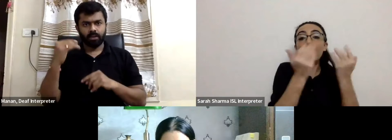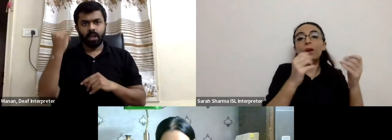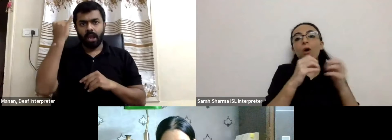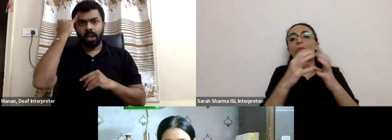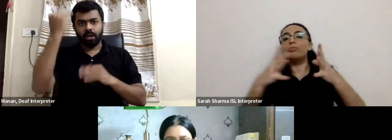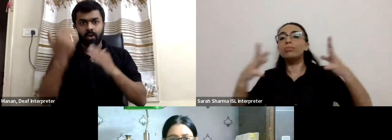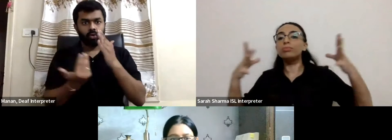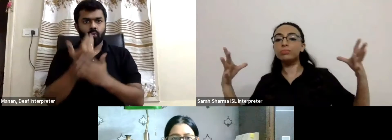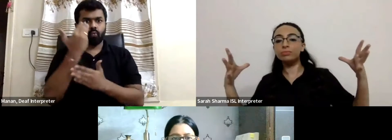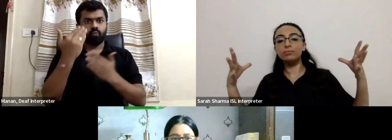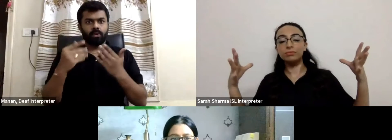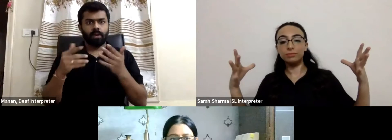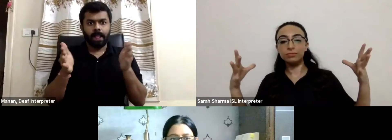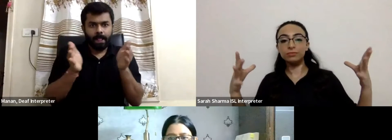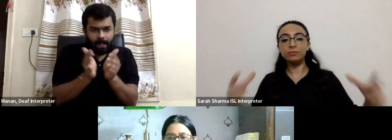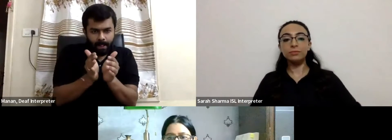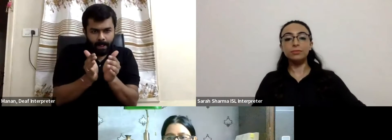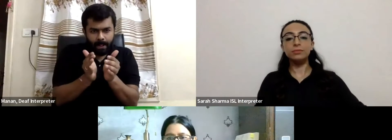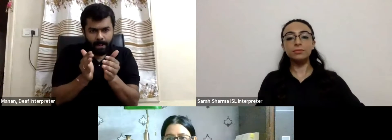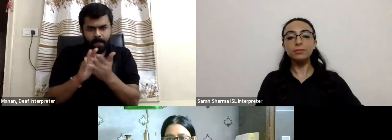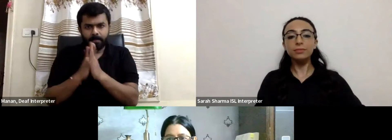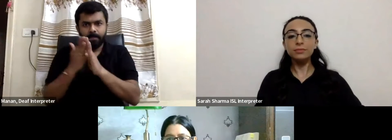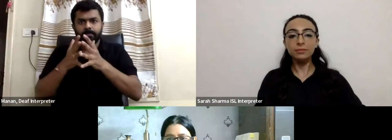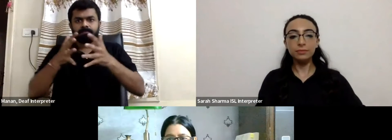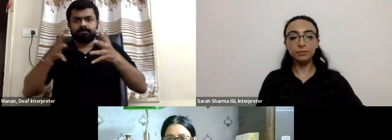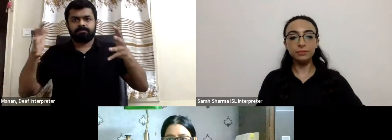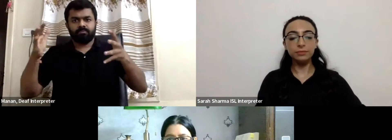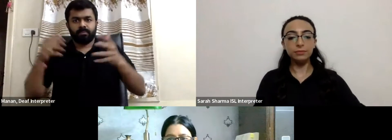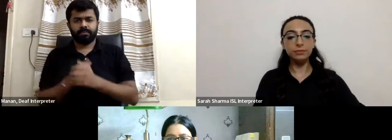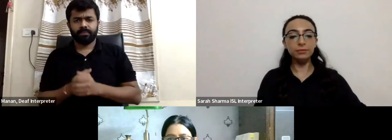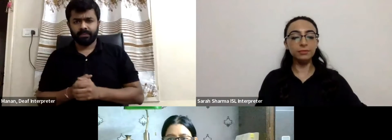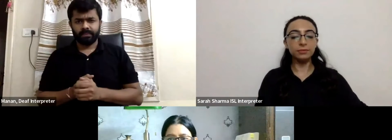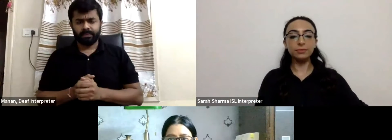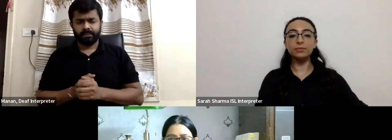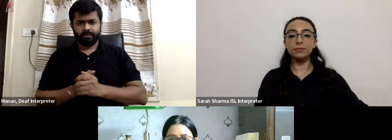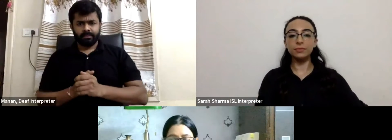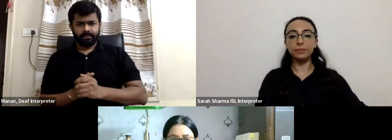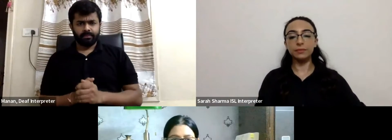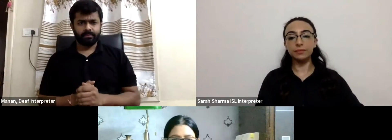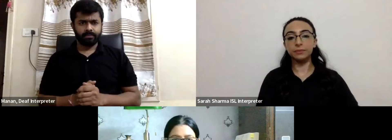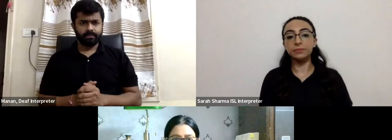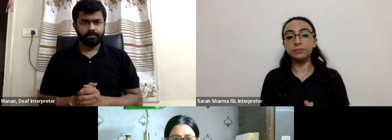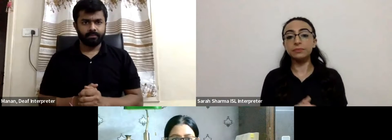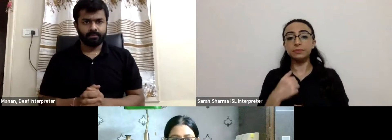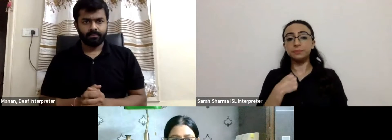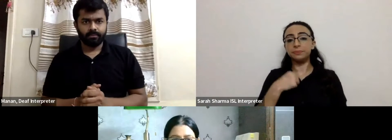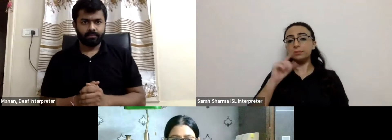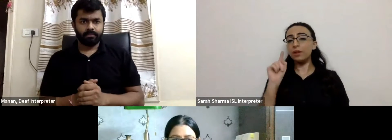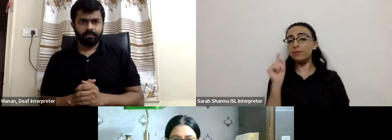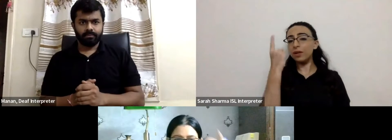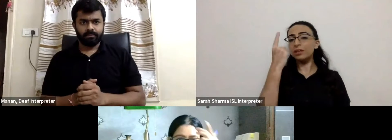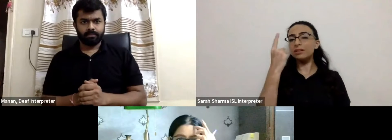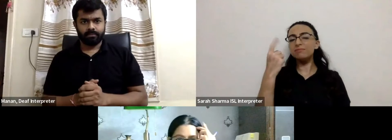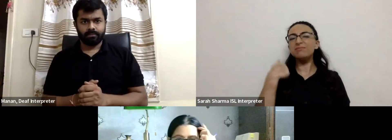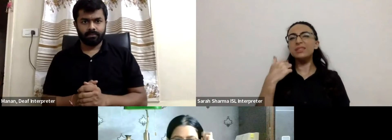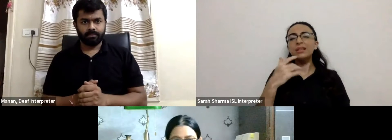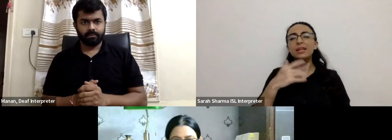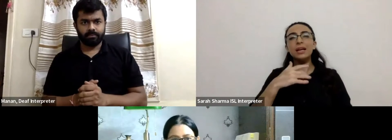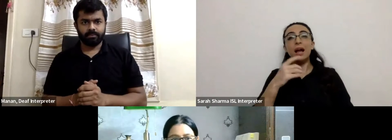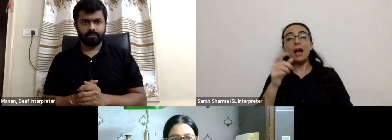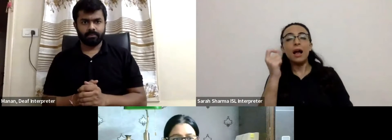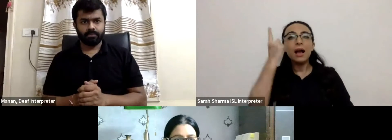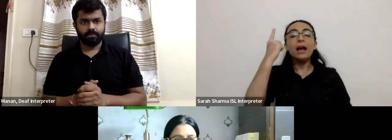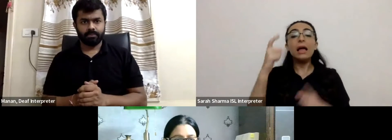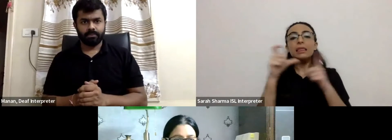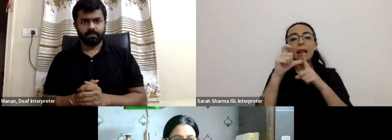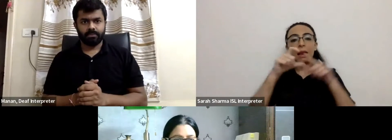just a minute. Yeah. So to understand Mohalla Clinic, we have to understand the complicated dynamics